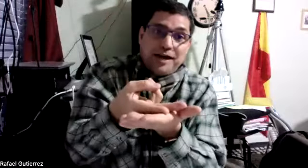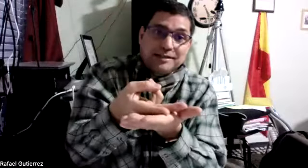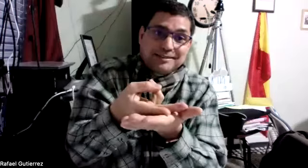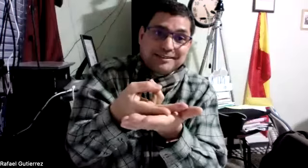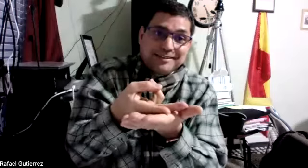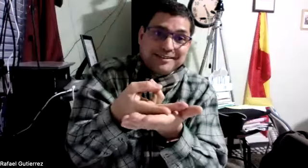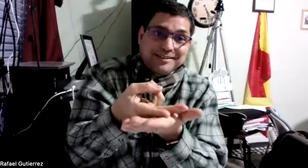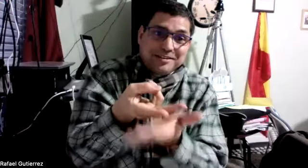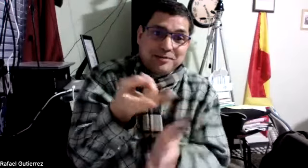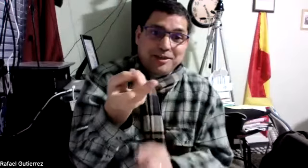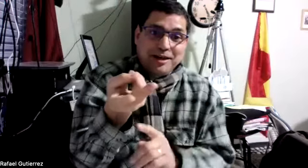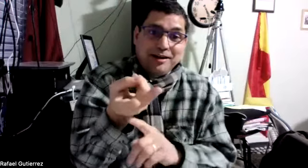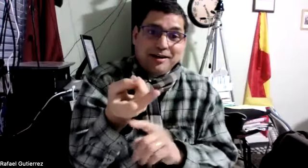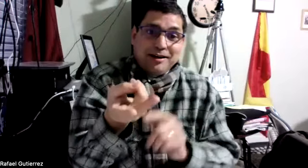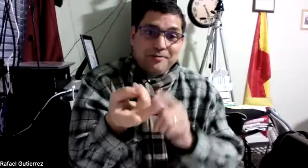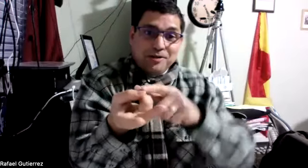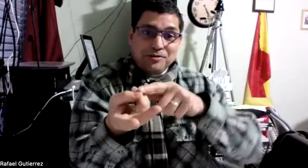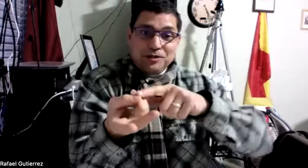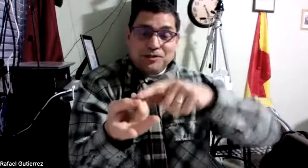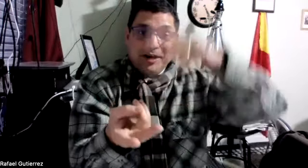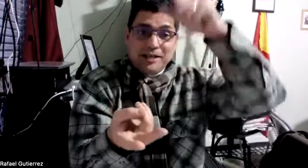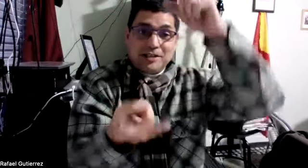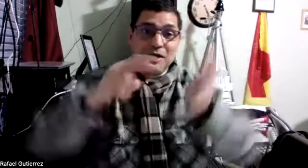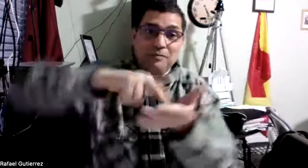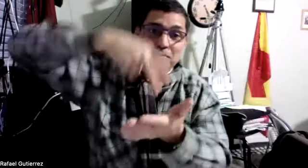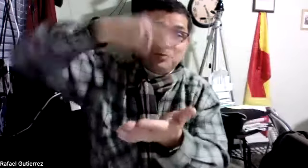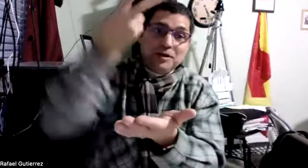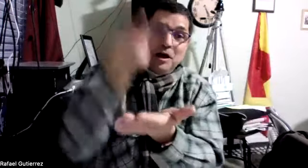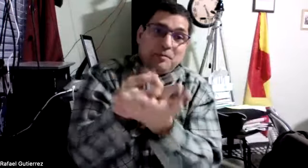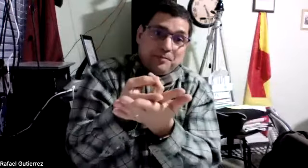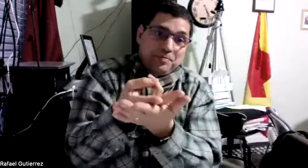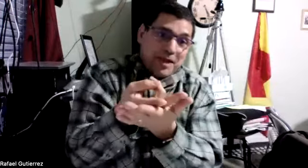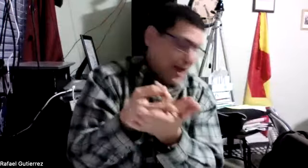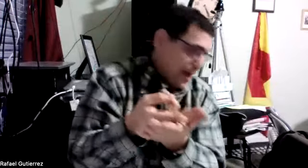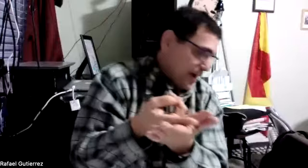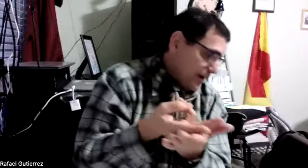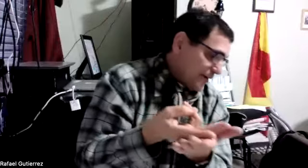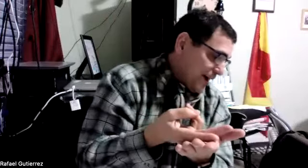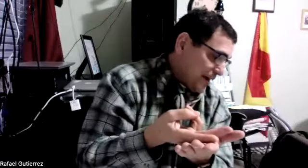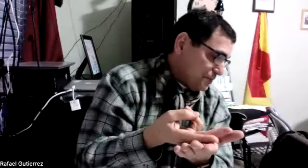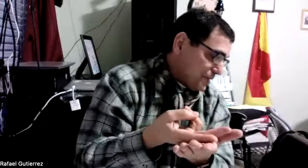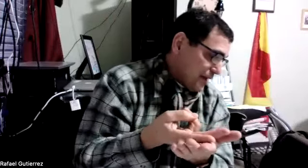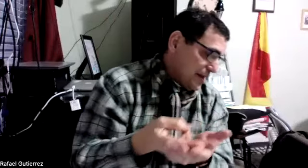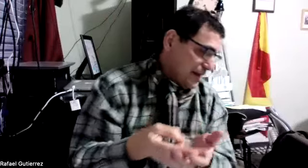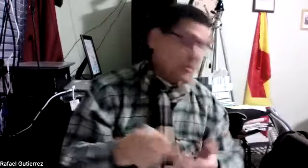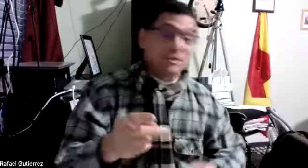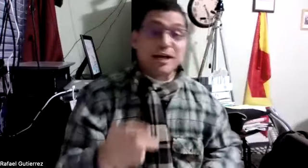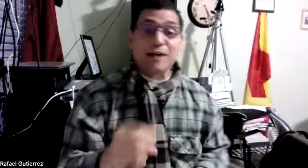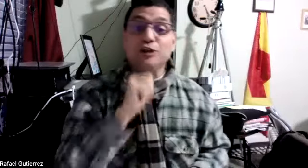hands. You see, with your hands up, your be up. Okay. And then you say,